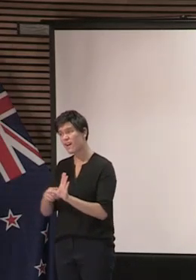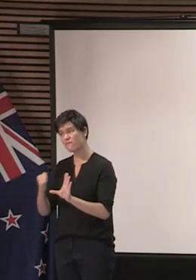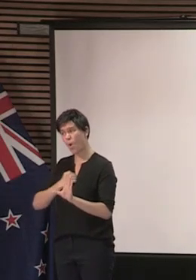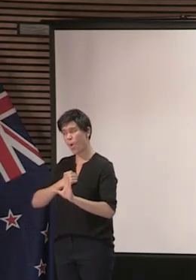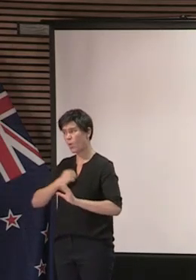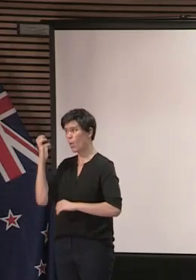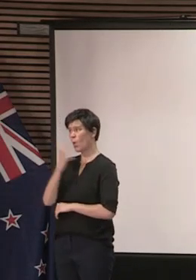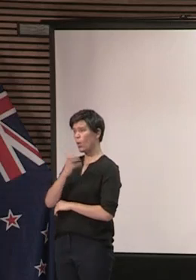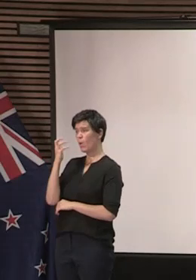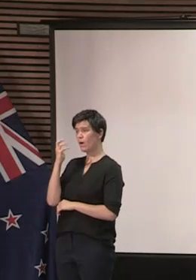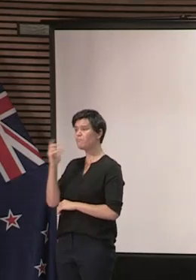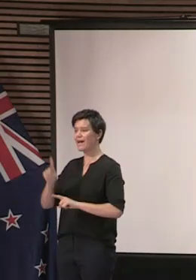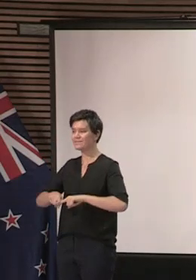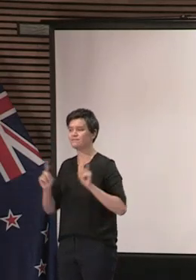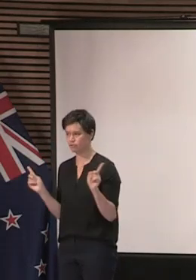it brings home